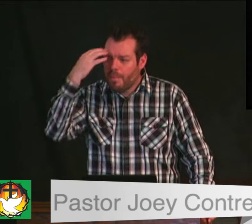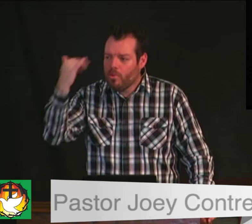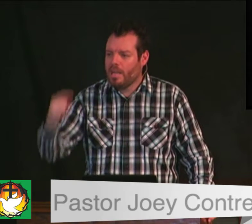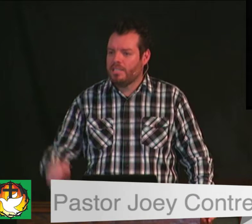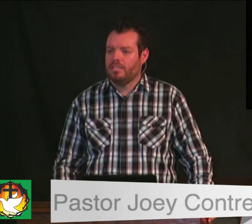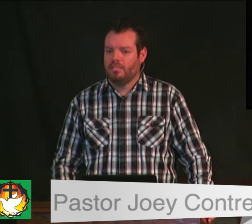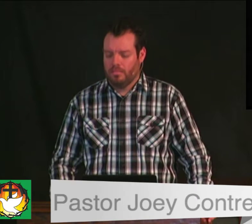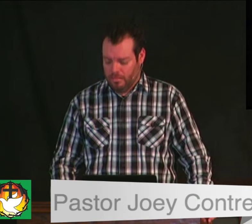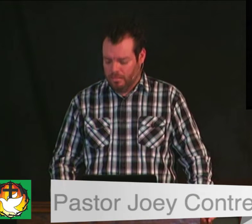Memorize it.